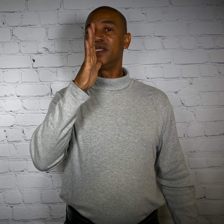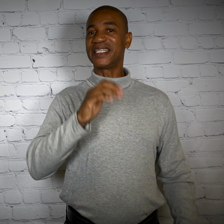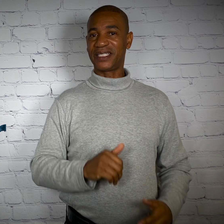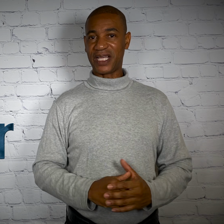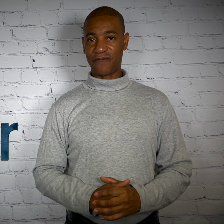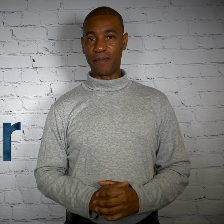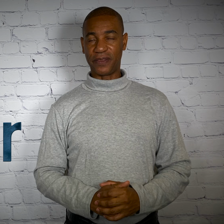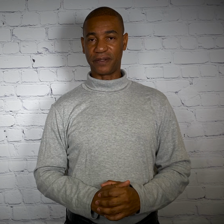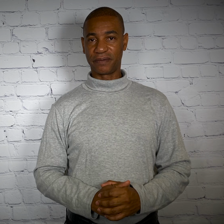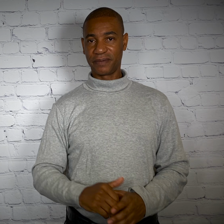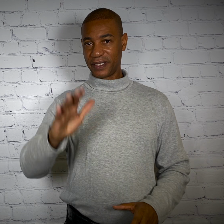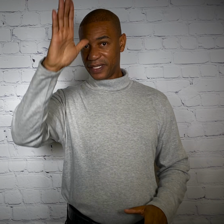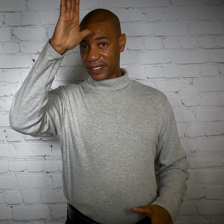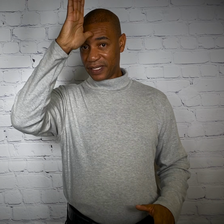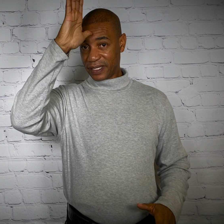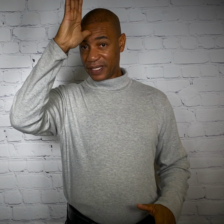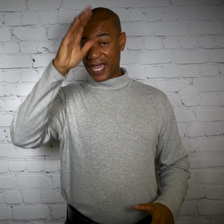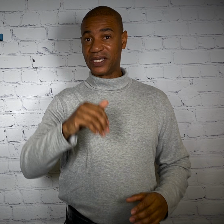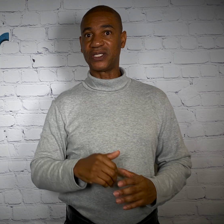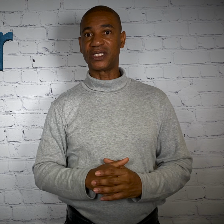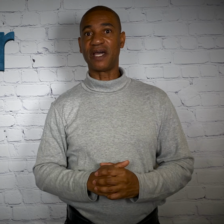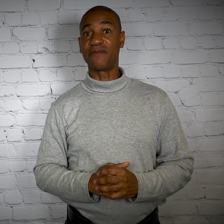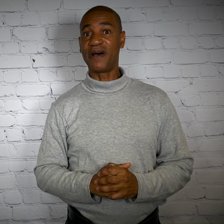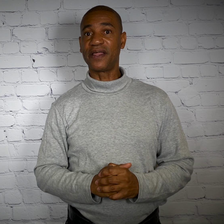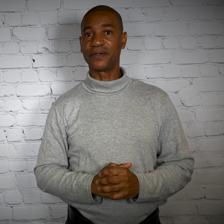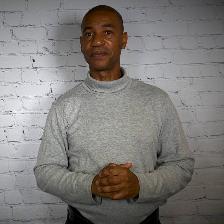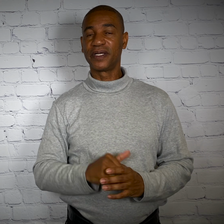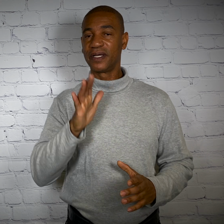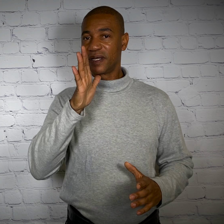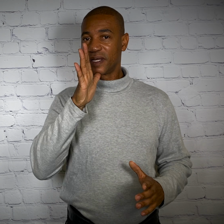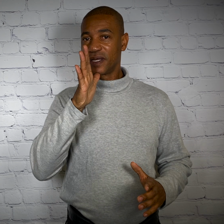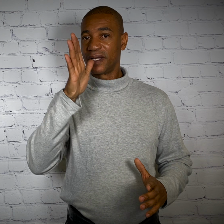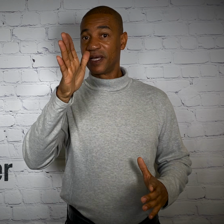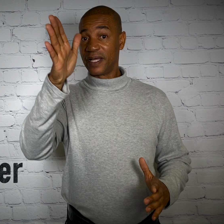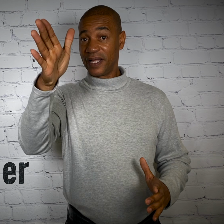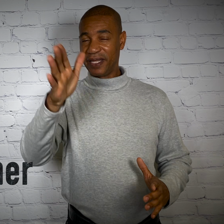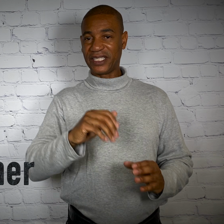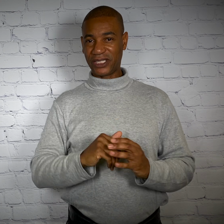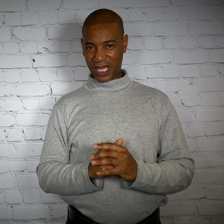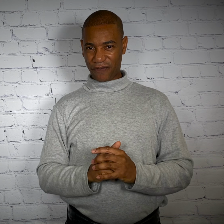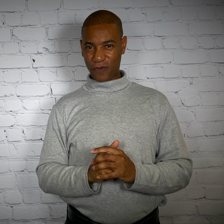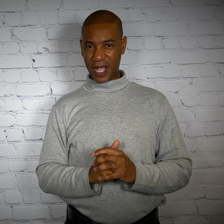That's the sign for mother. And this is the sign for father. That's the sign for